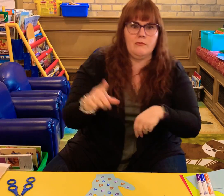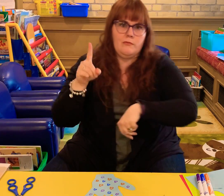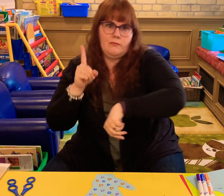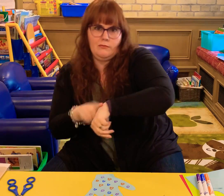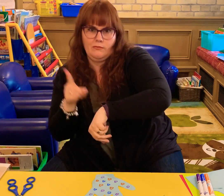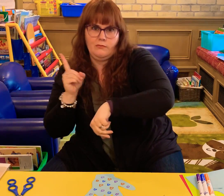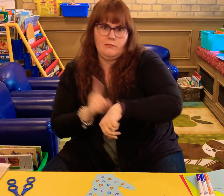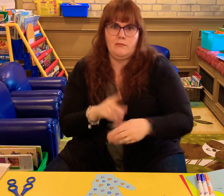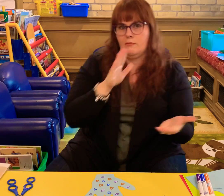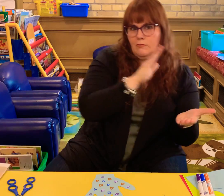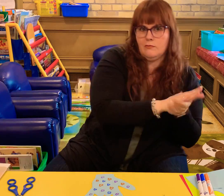so